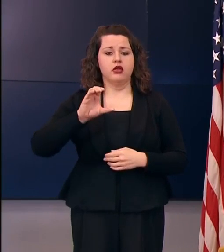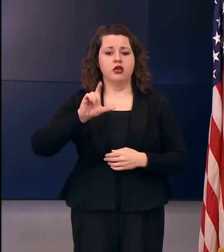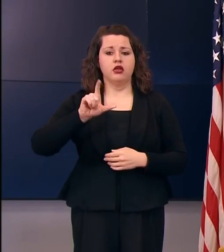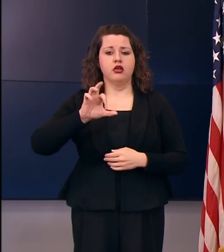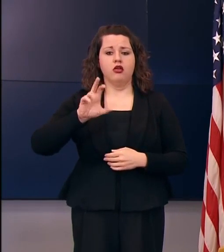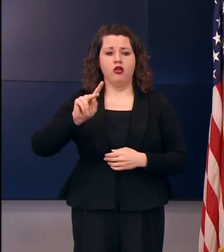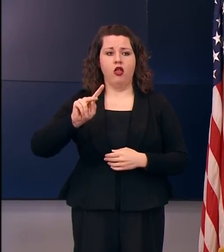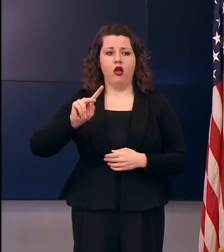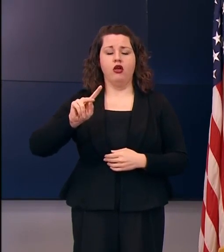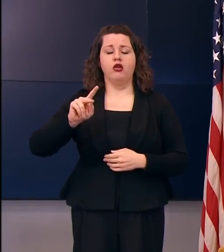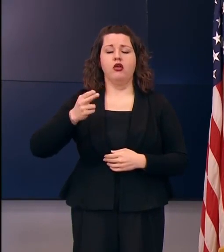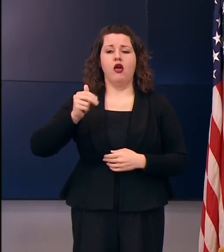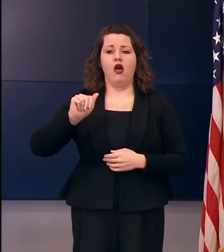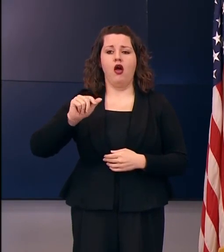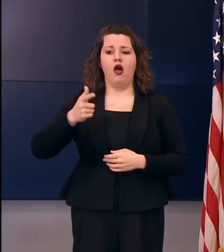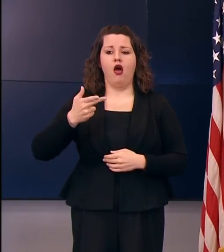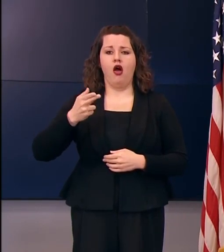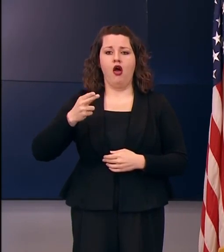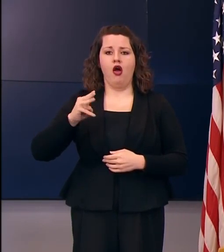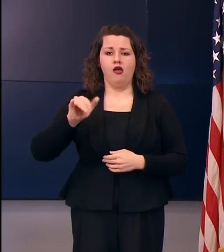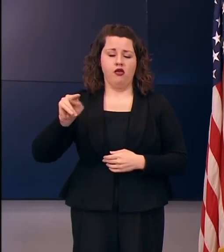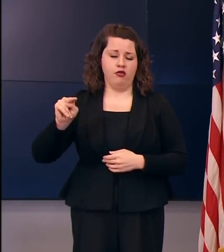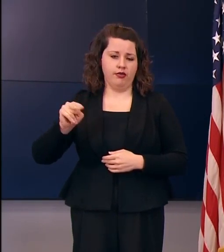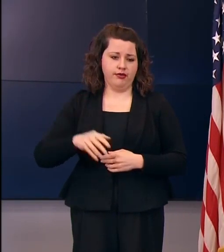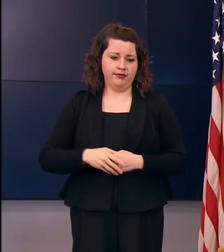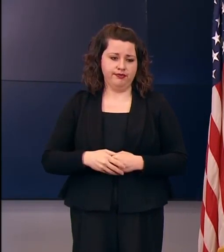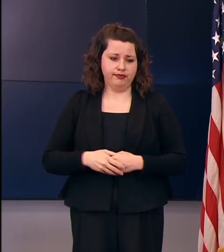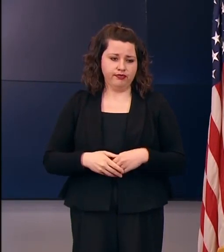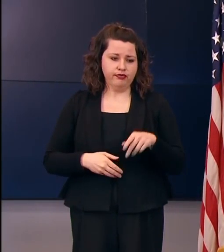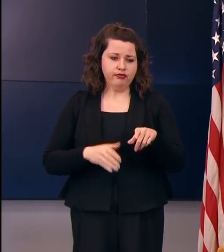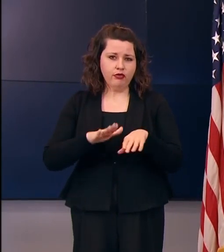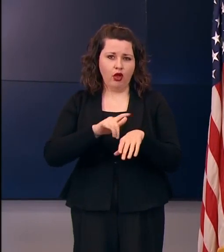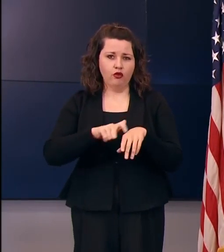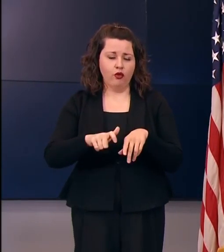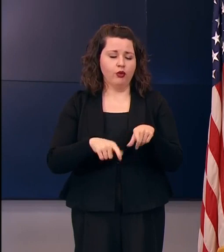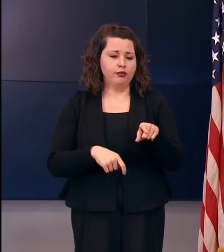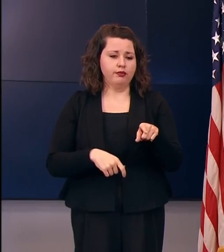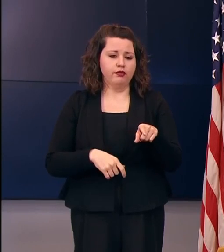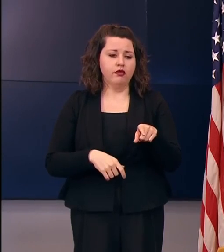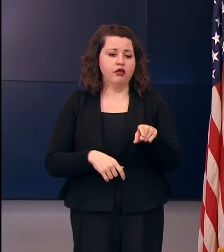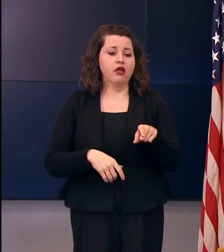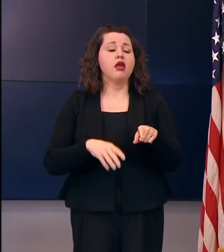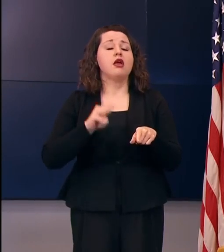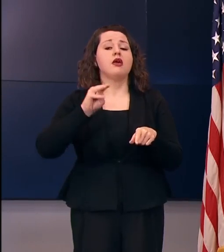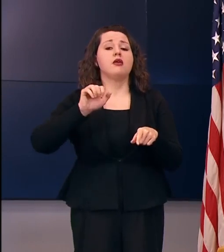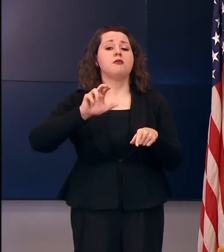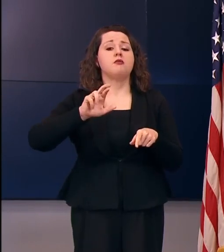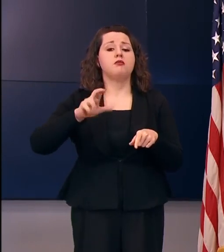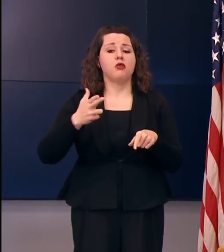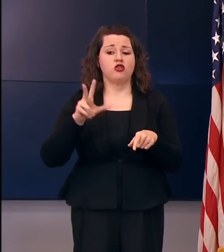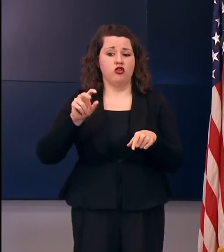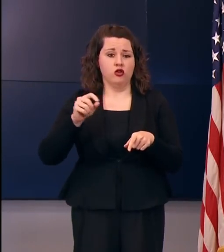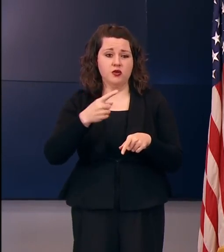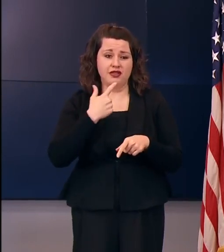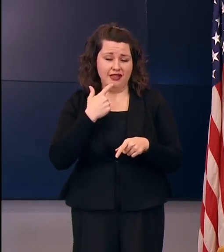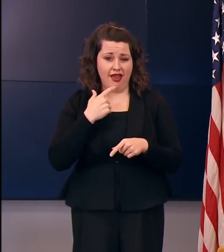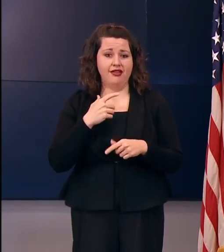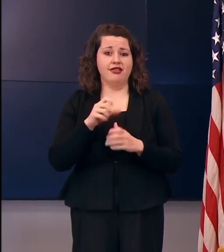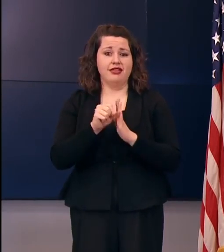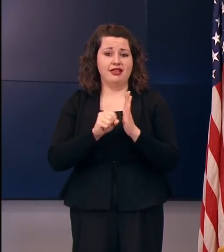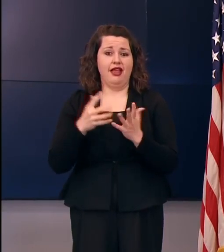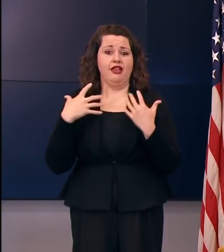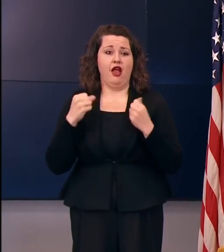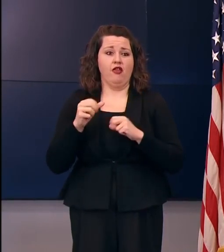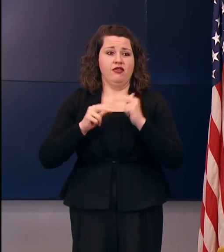Kaufman, go ahead. Thank you, Governor. On March 30th, you indicated the state's health facility inspectors